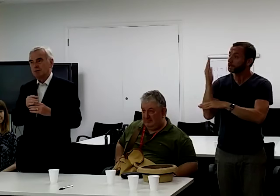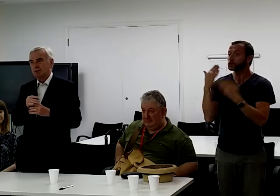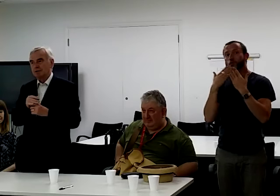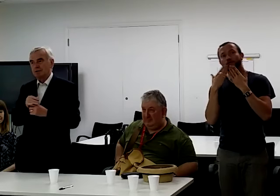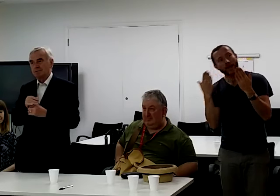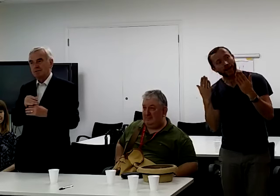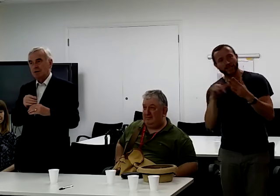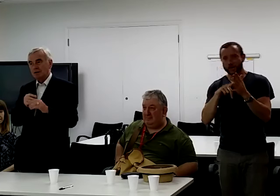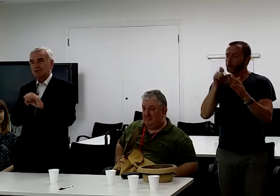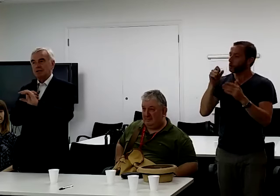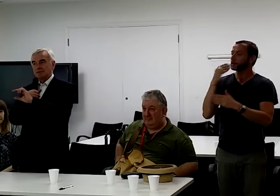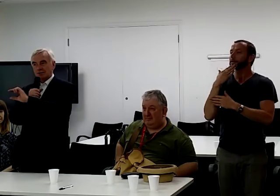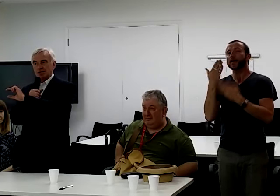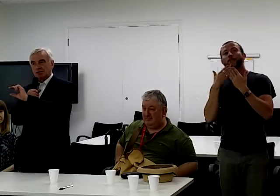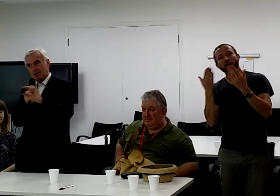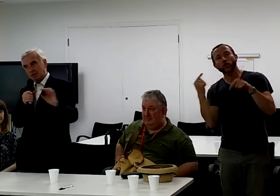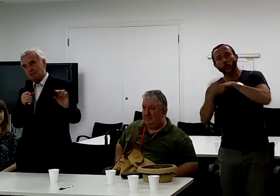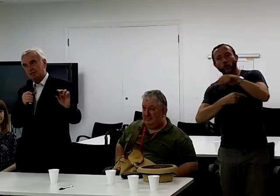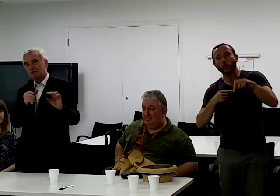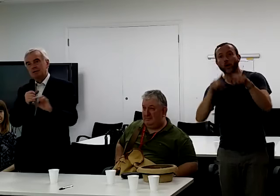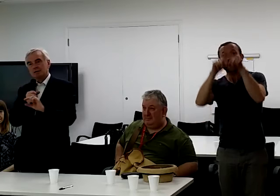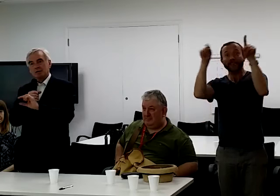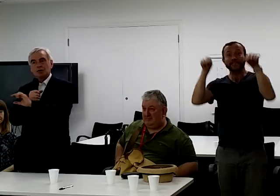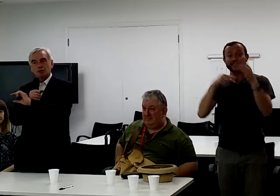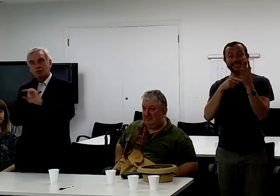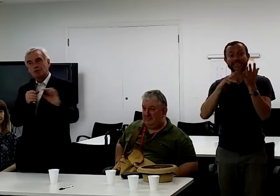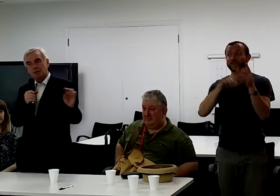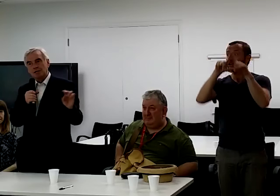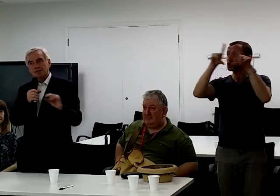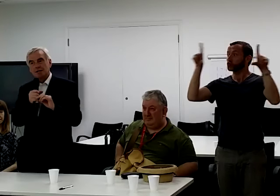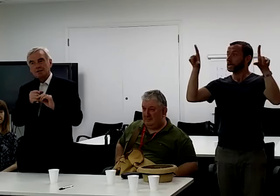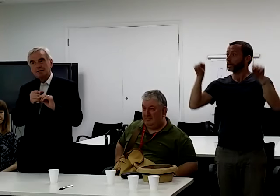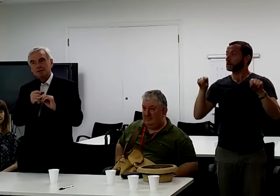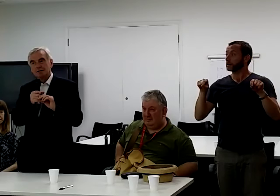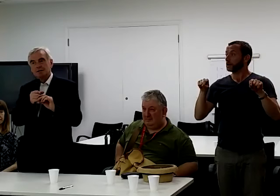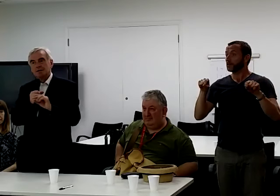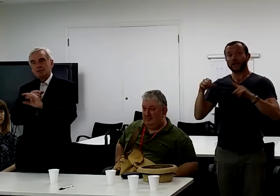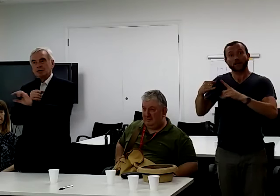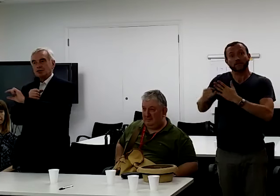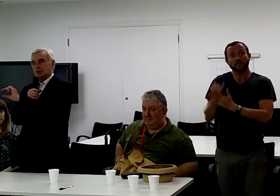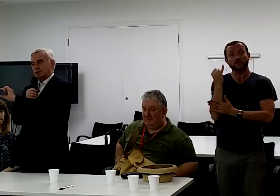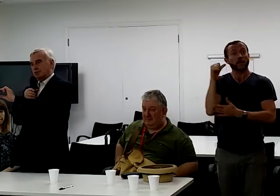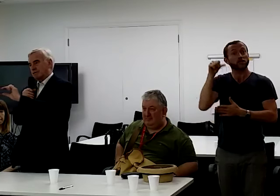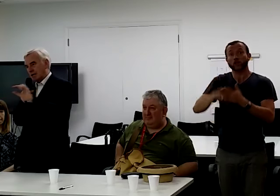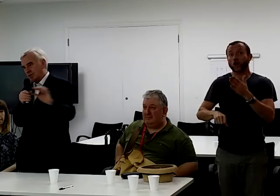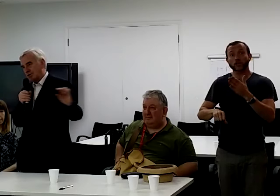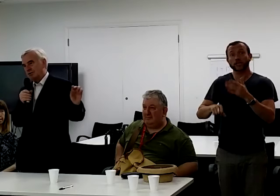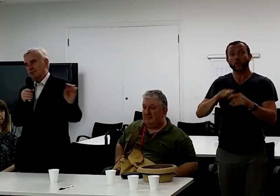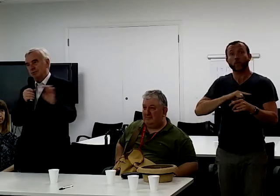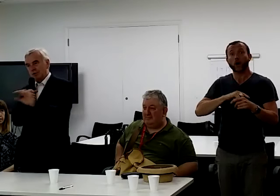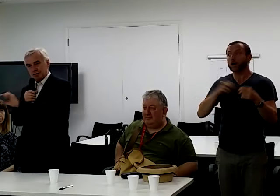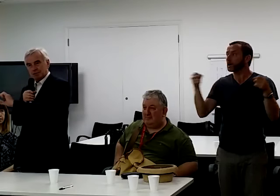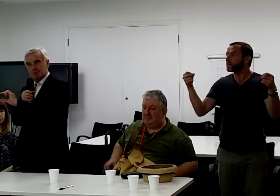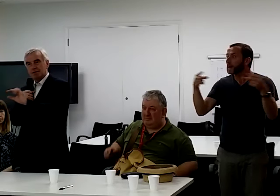people for the support they got, on the television screens, the coup had already started, because you saw